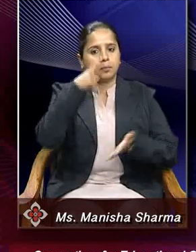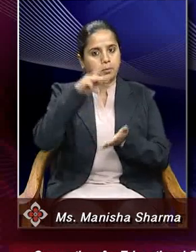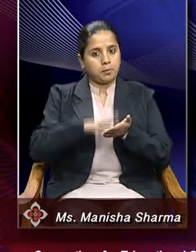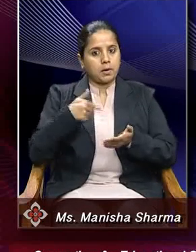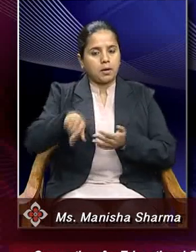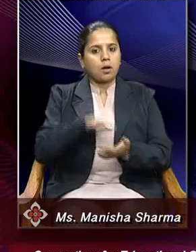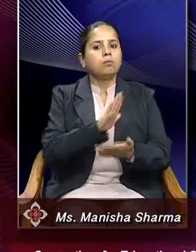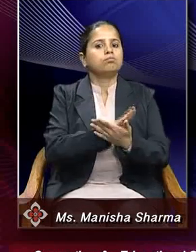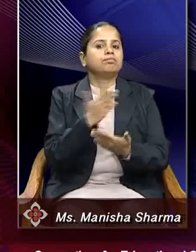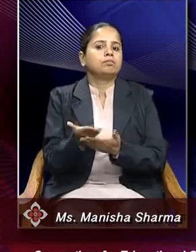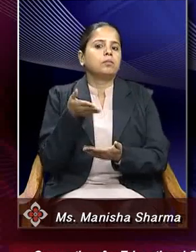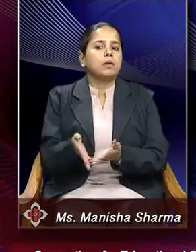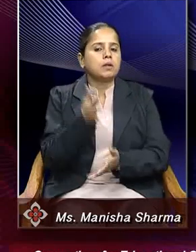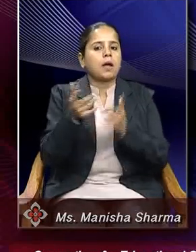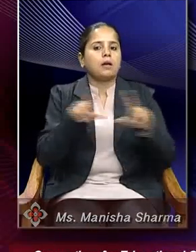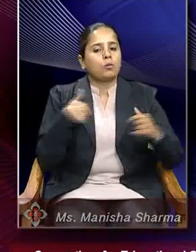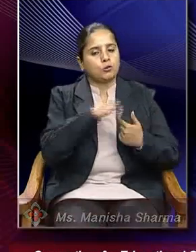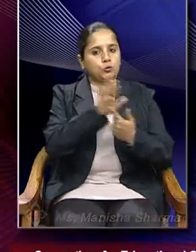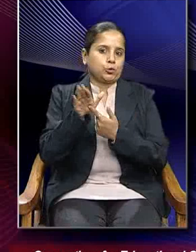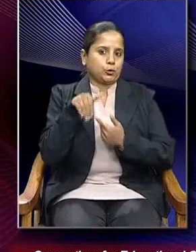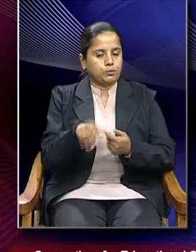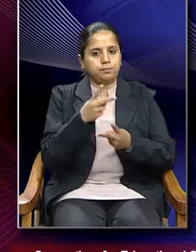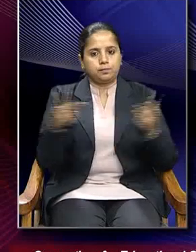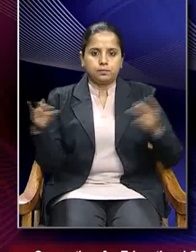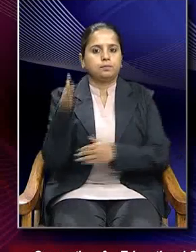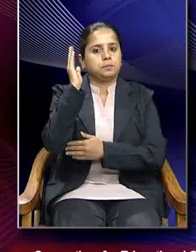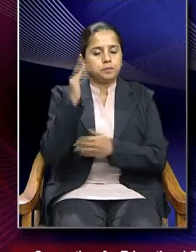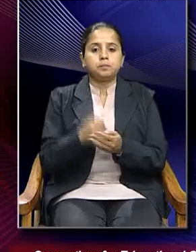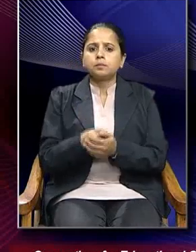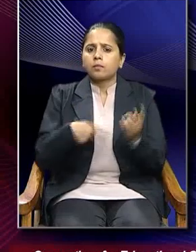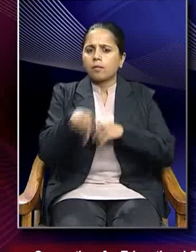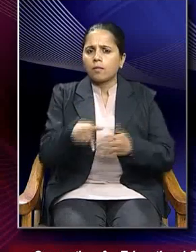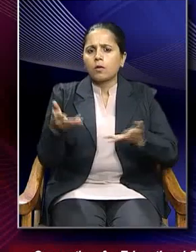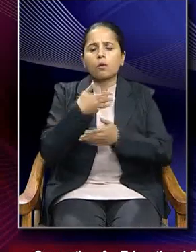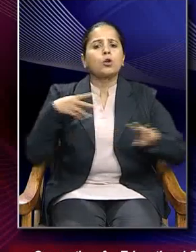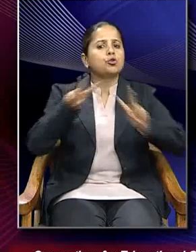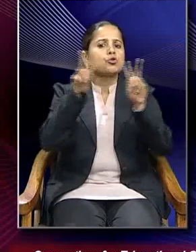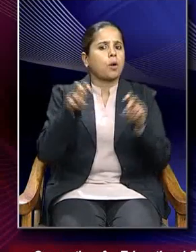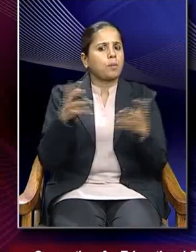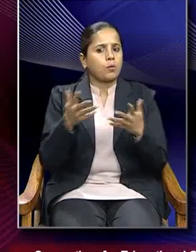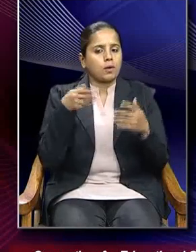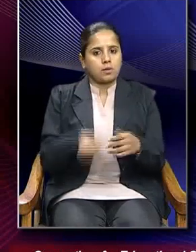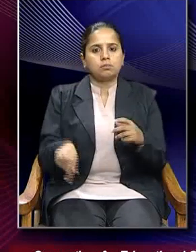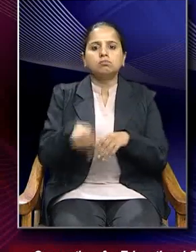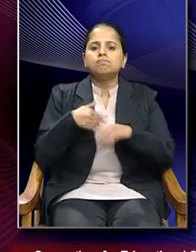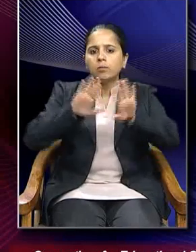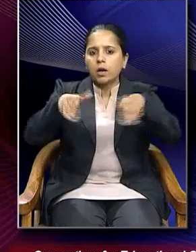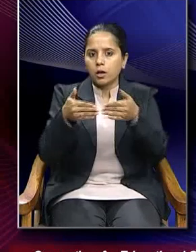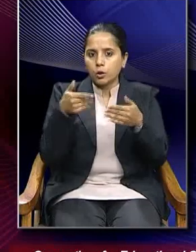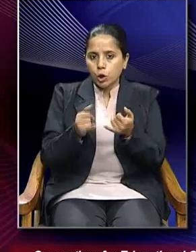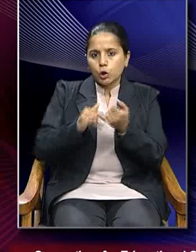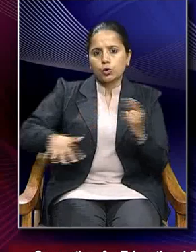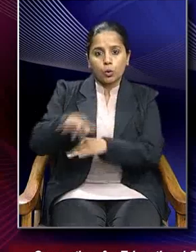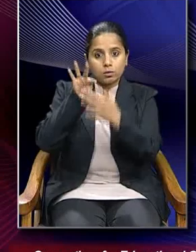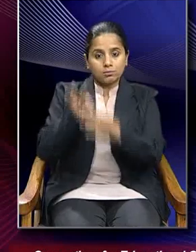going to interpret the lecture in sign language. For discussion today, we have the topic as Introduction to Sociological